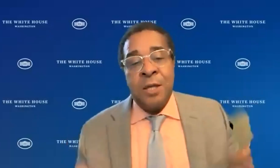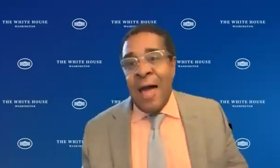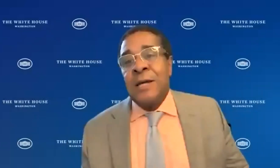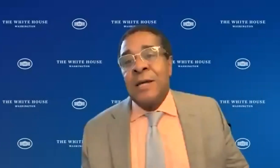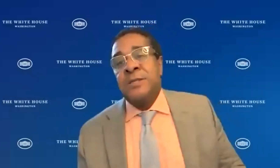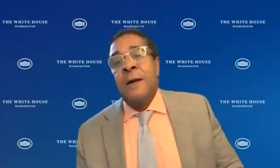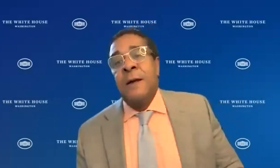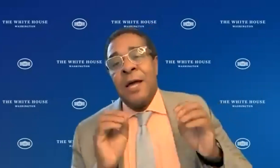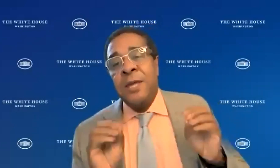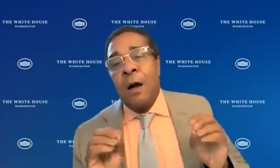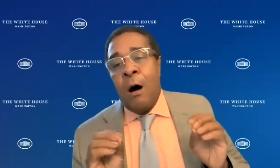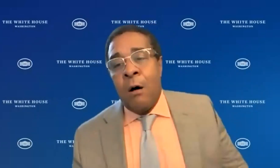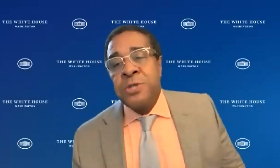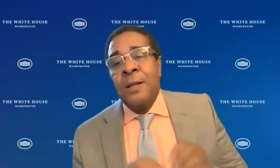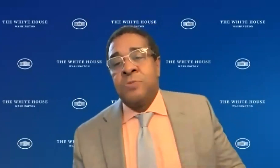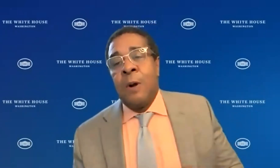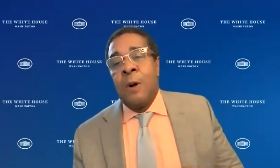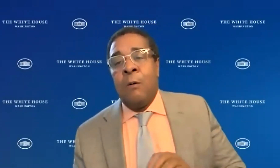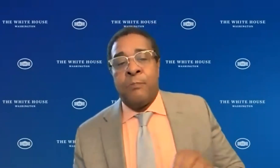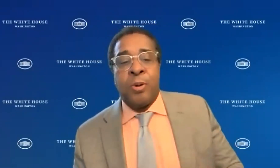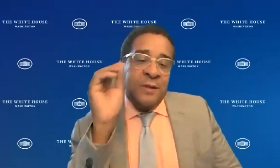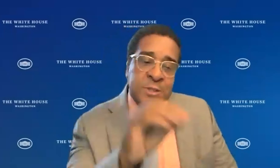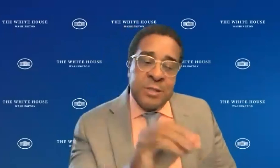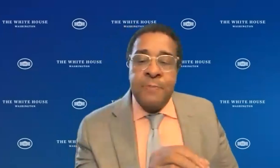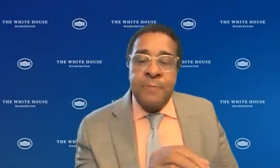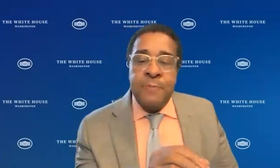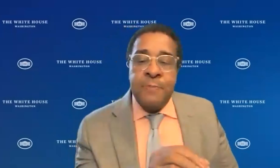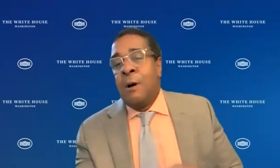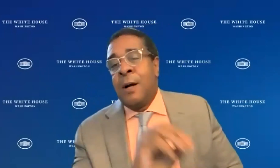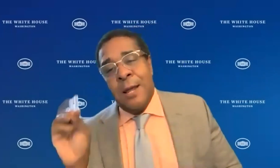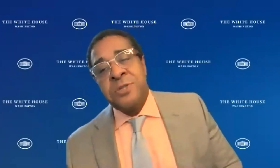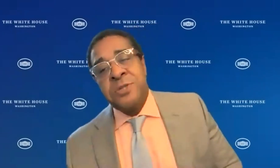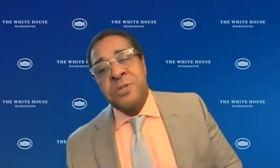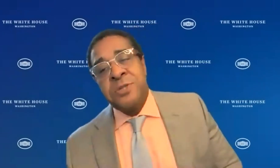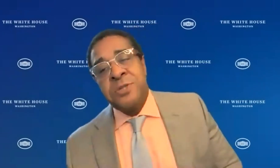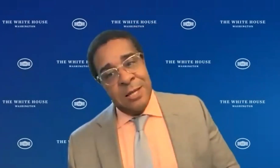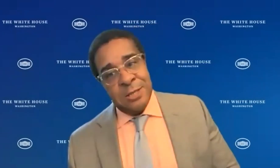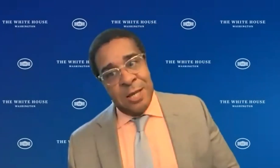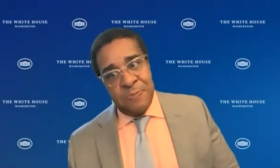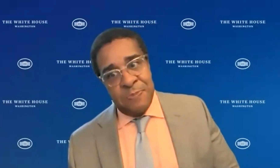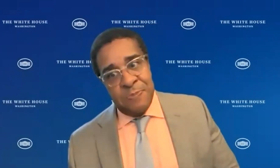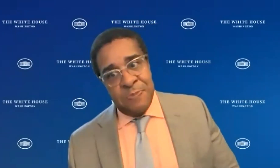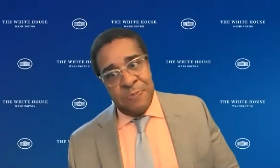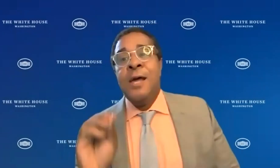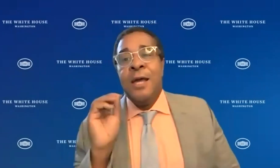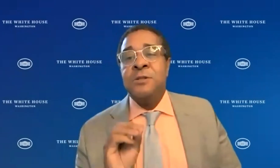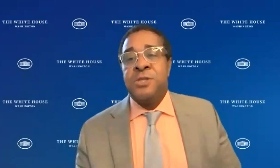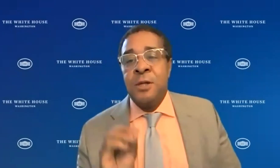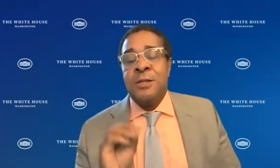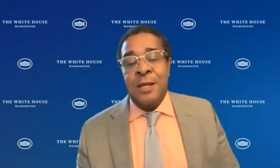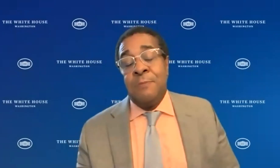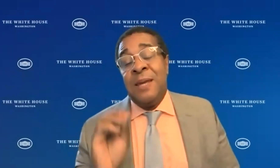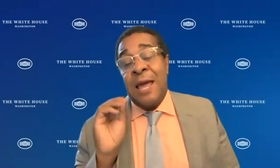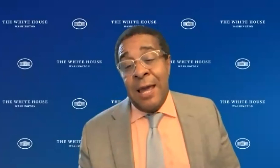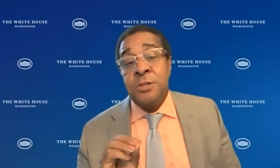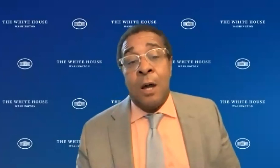issues of access. I think also in his role previously, both in New York and also at CDC especially, he understood